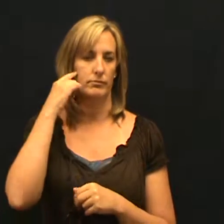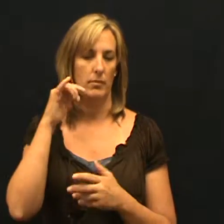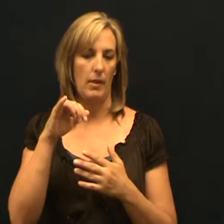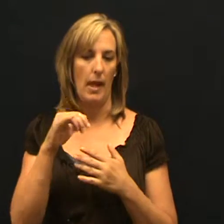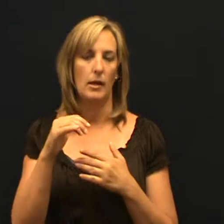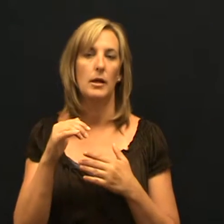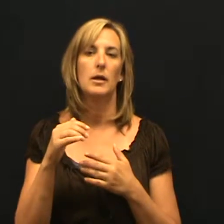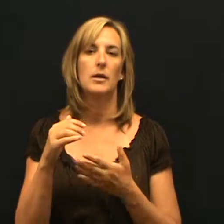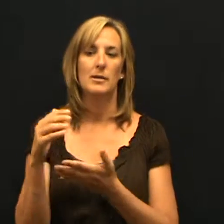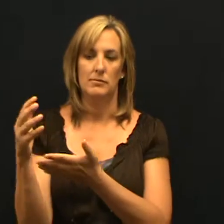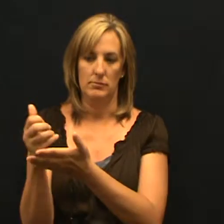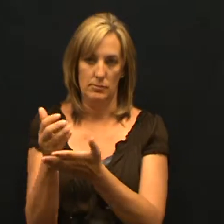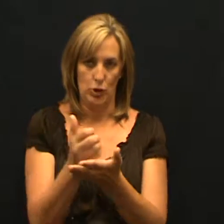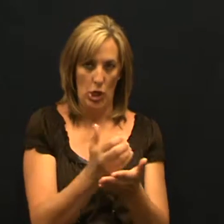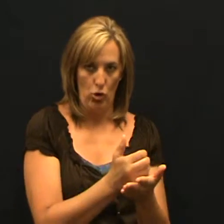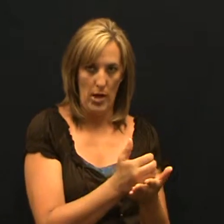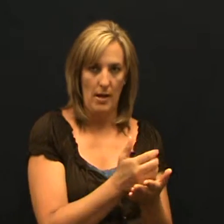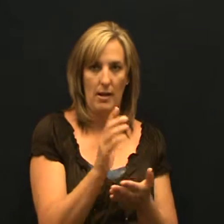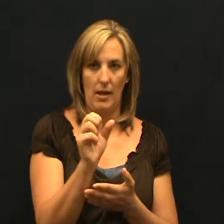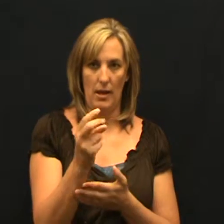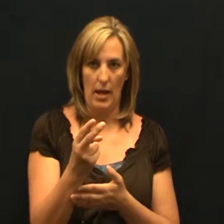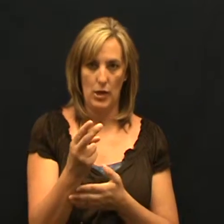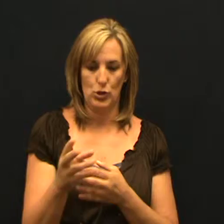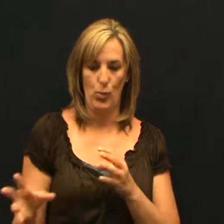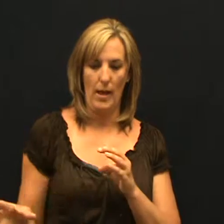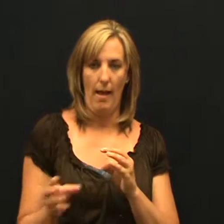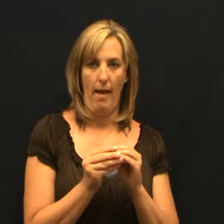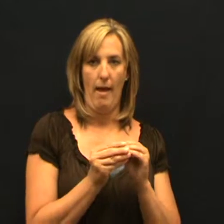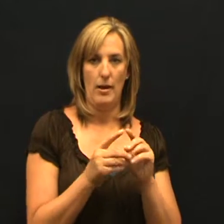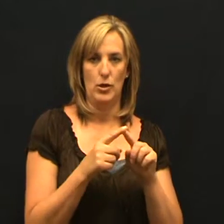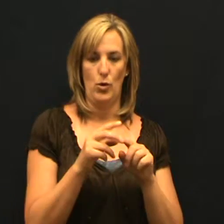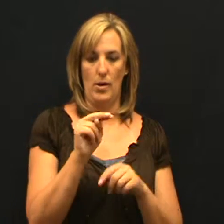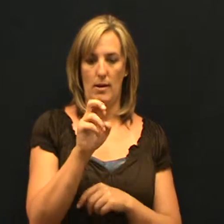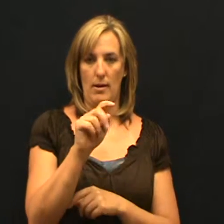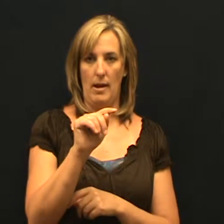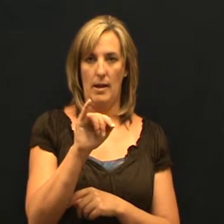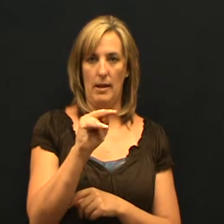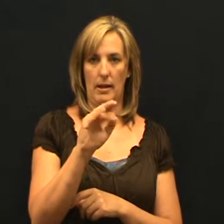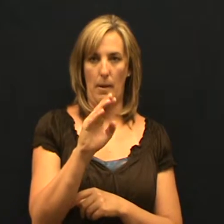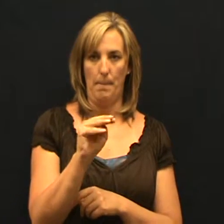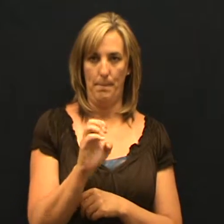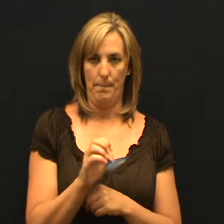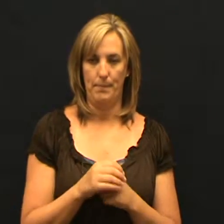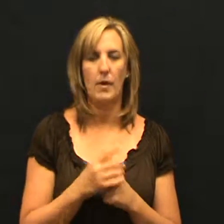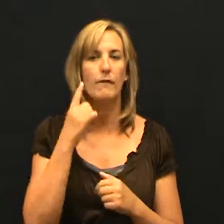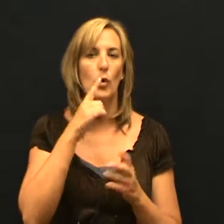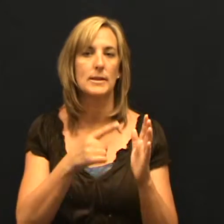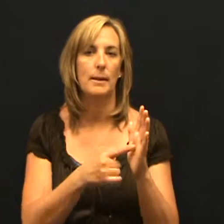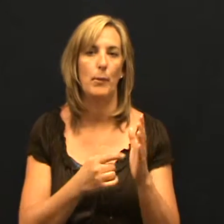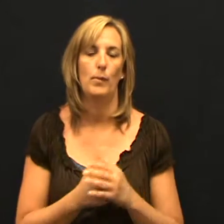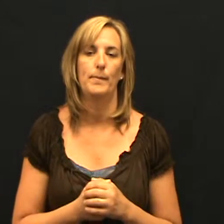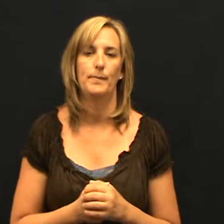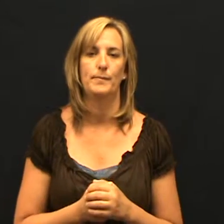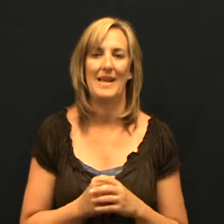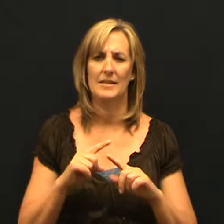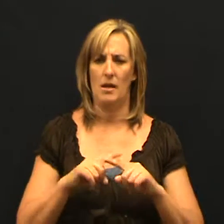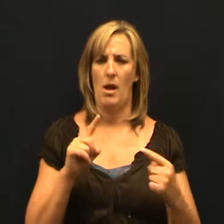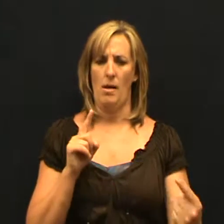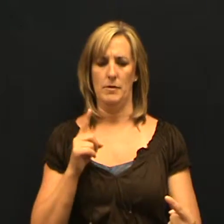generating cash, and we add those to net income. Let's use examples of those, and it's just the opposite for current liabilities. Let's